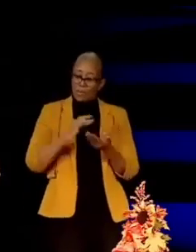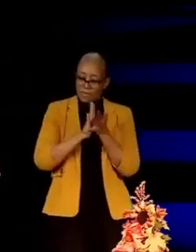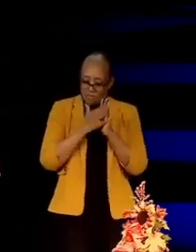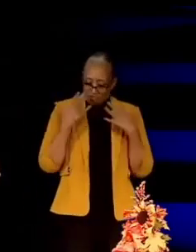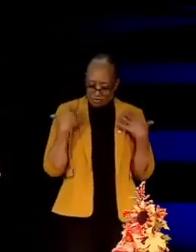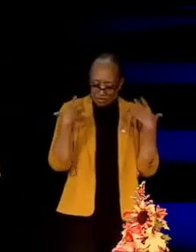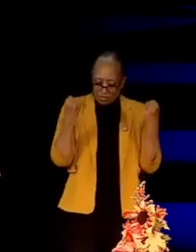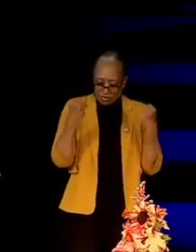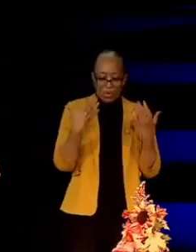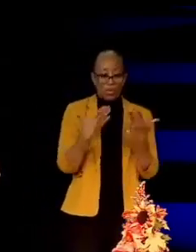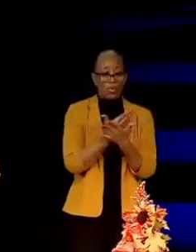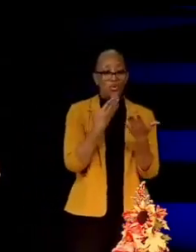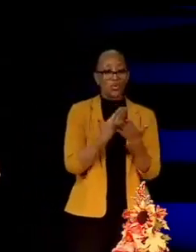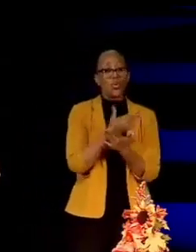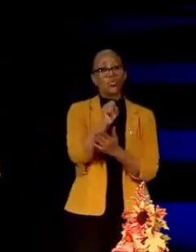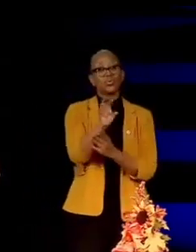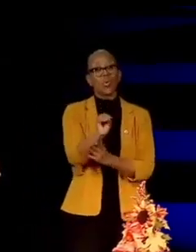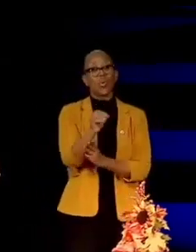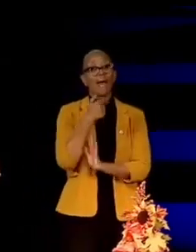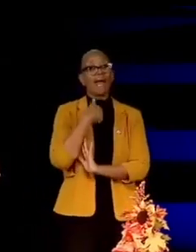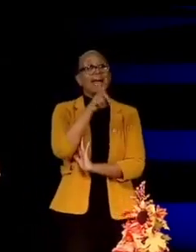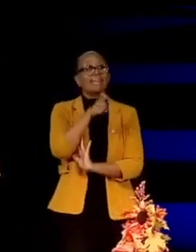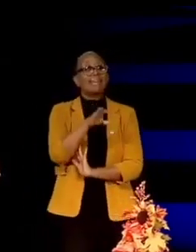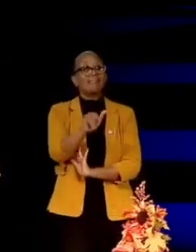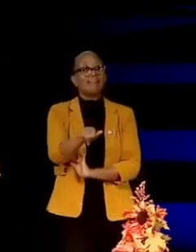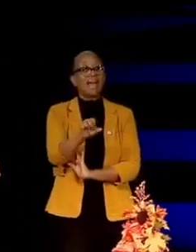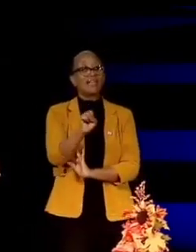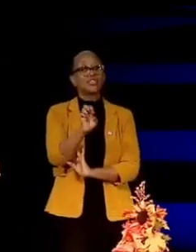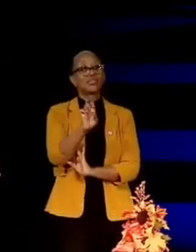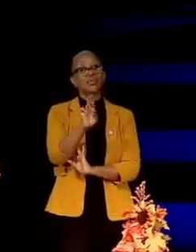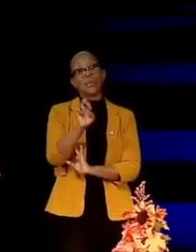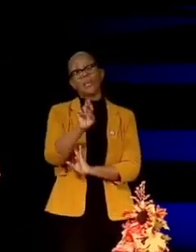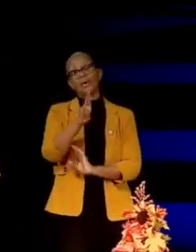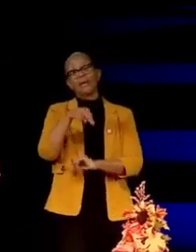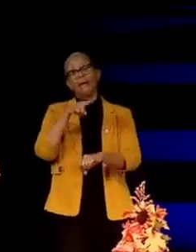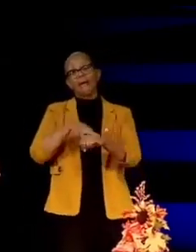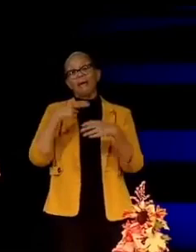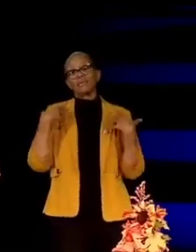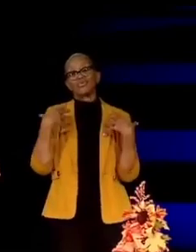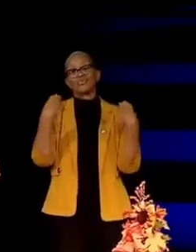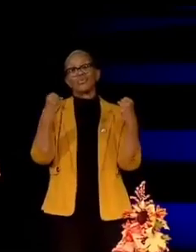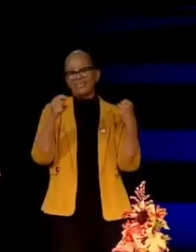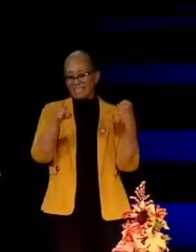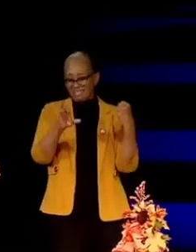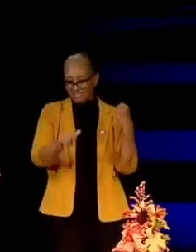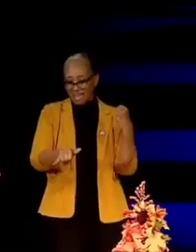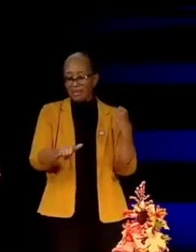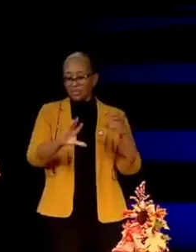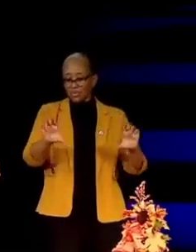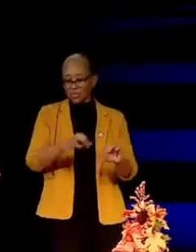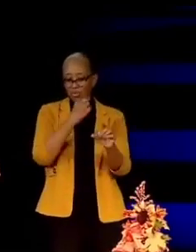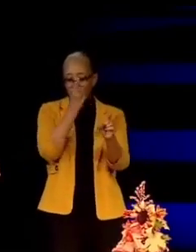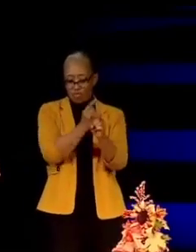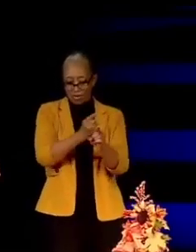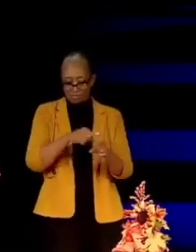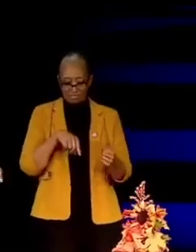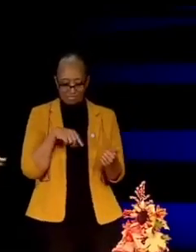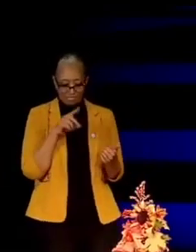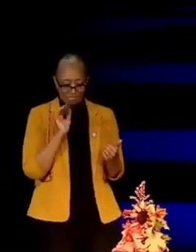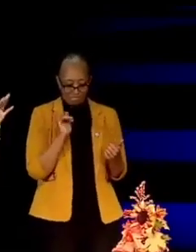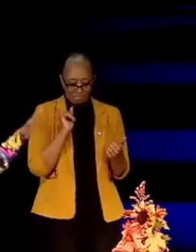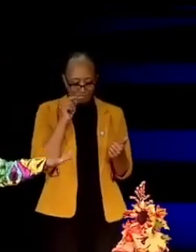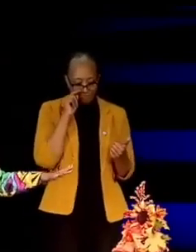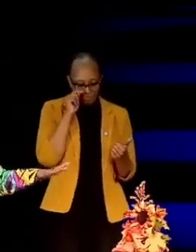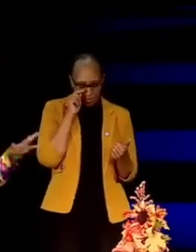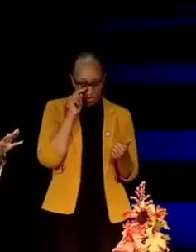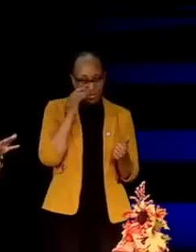their strength. So I need that supernatural strength to do the right thing. Because